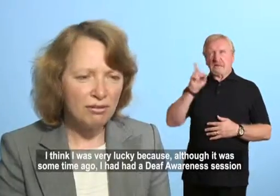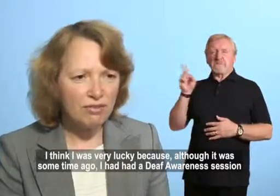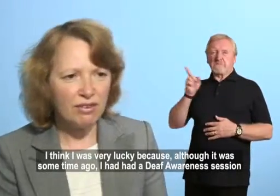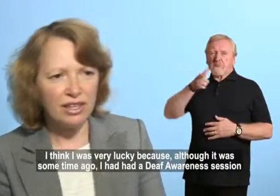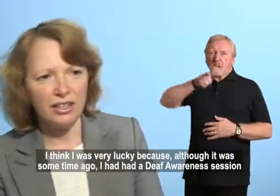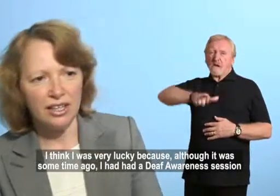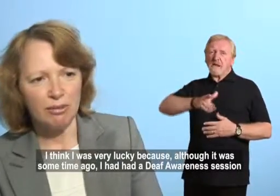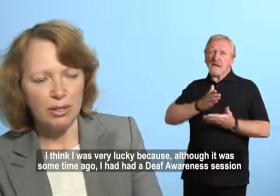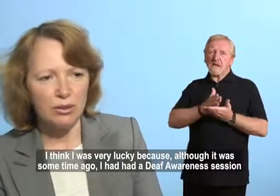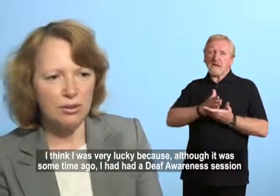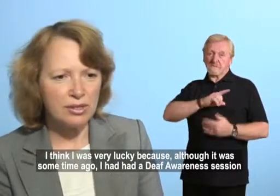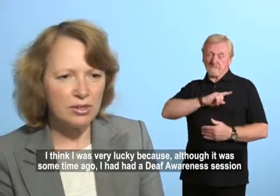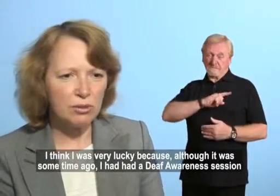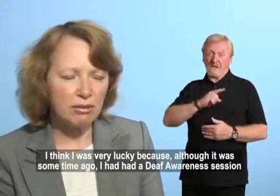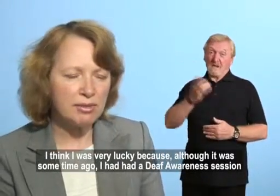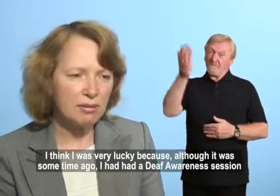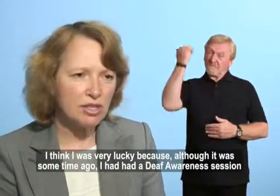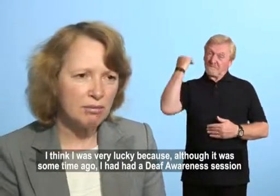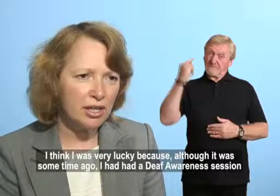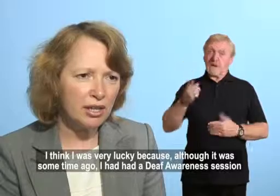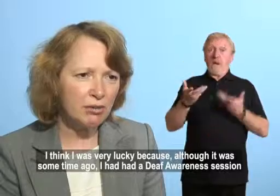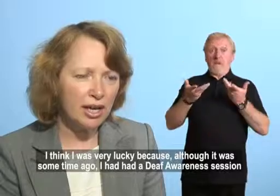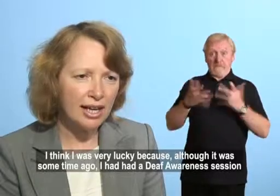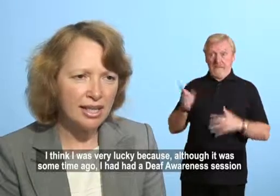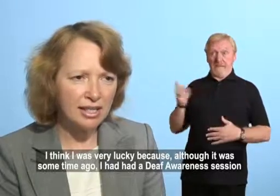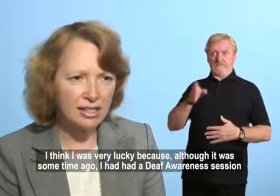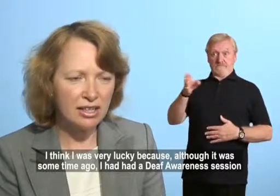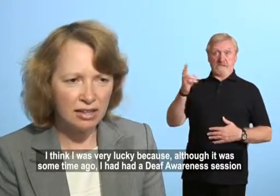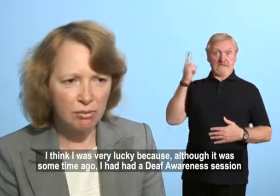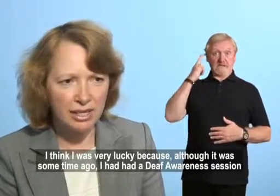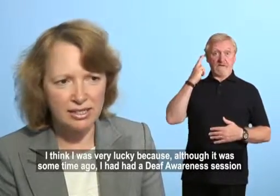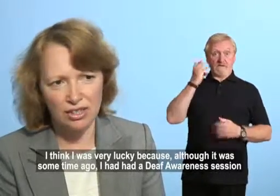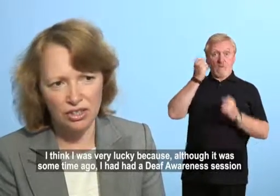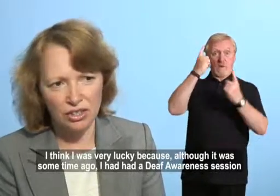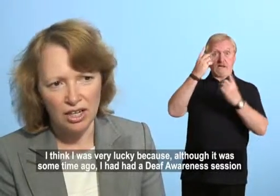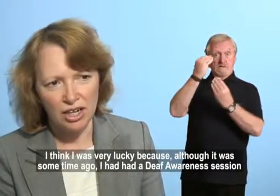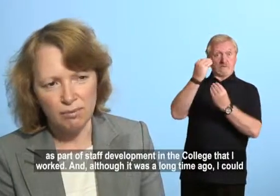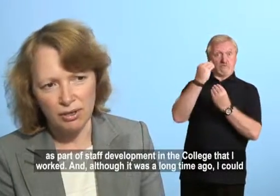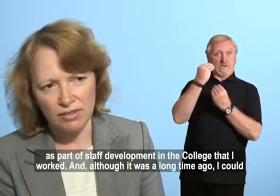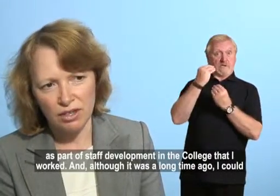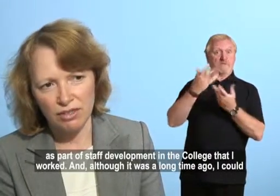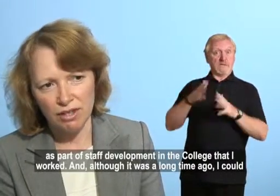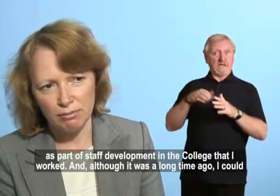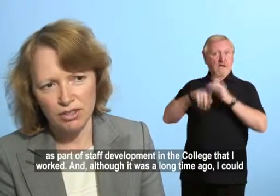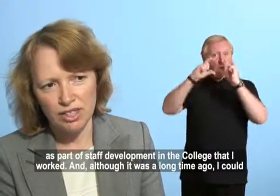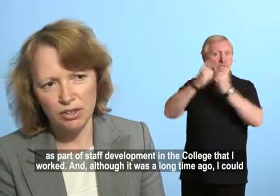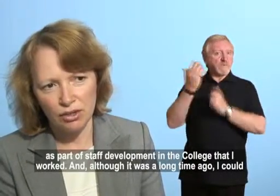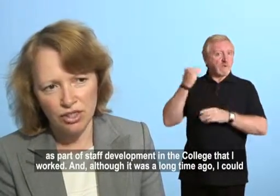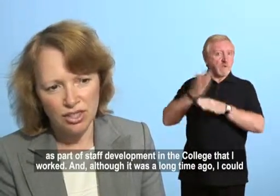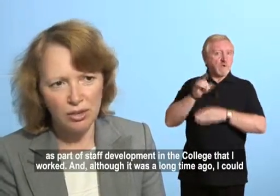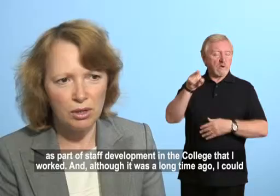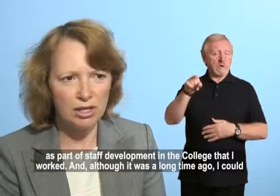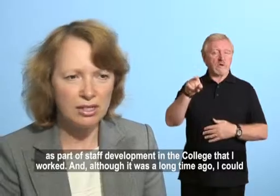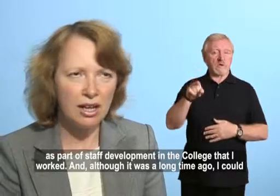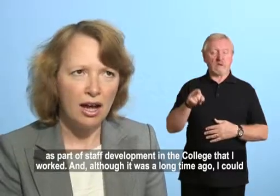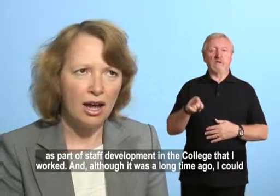I think I was very lucky because although it was some time ago, I had a deaf awareness session as part of staff development in the college